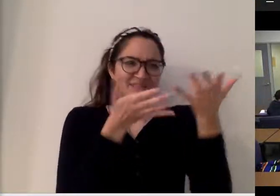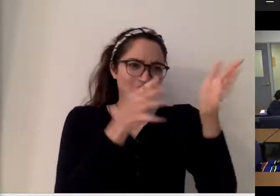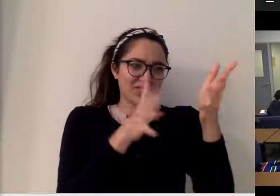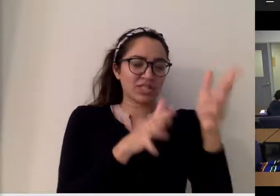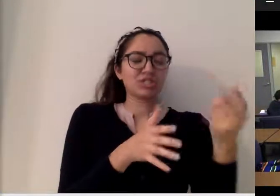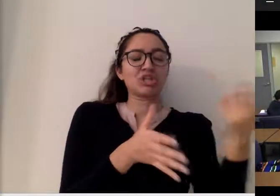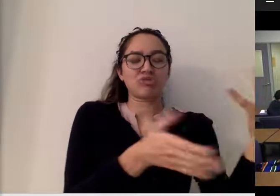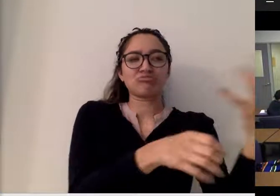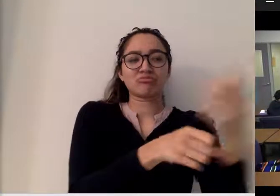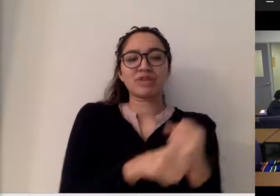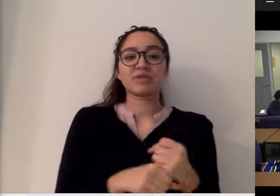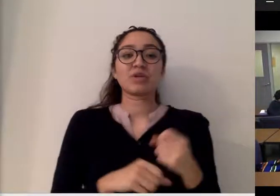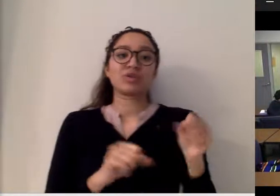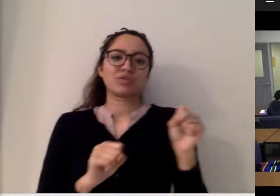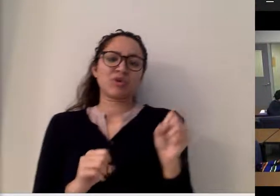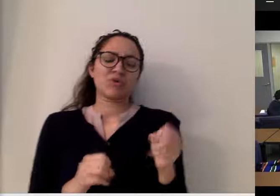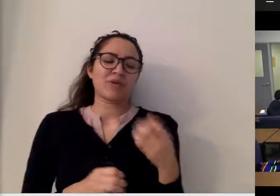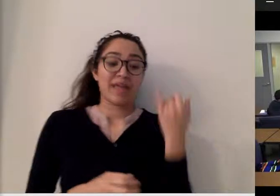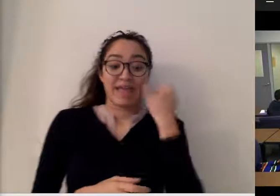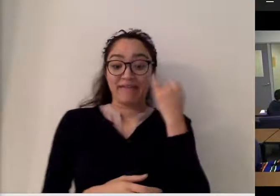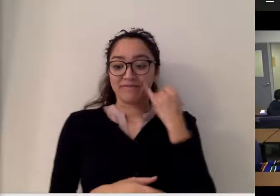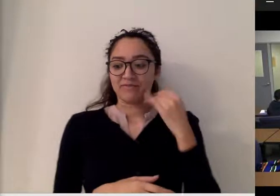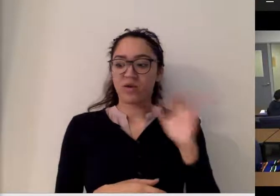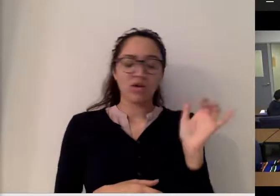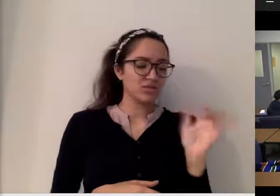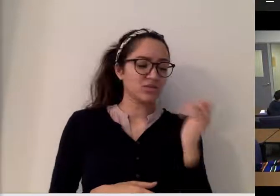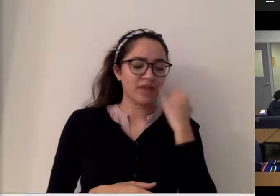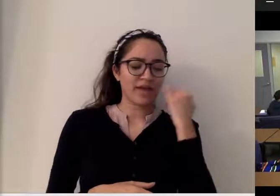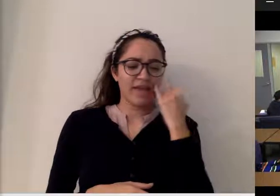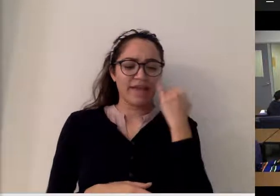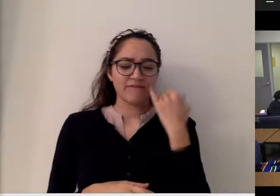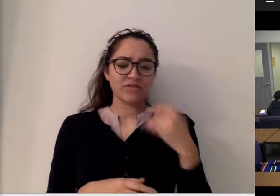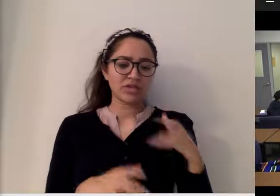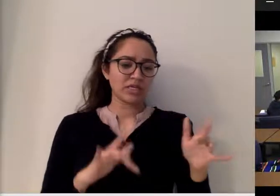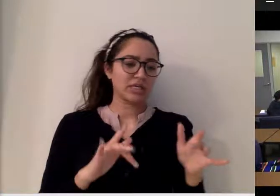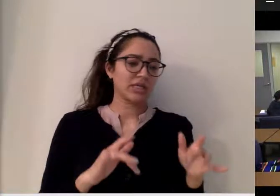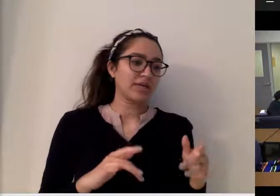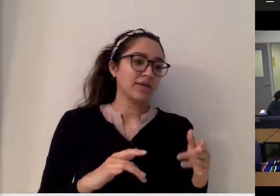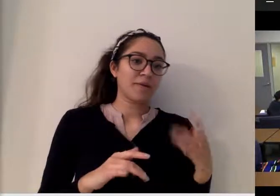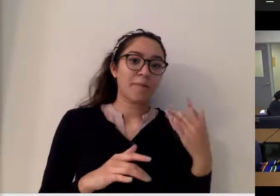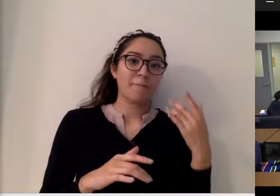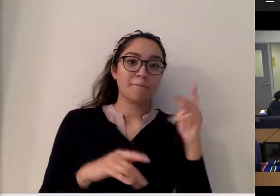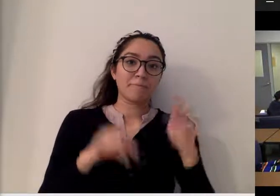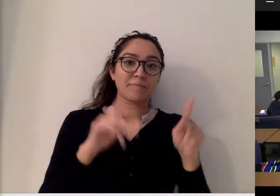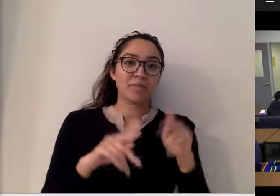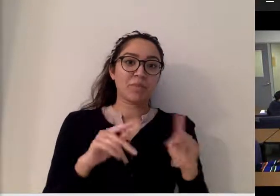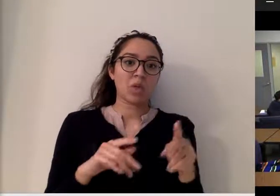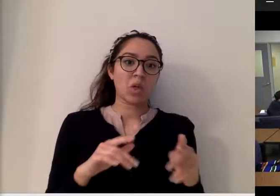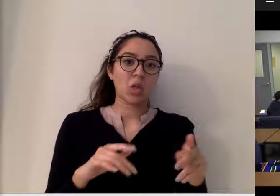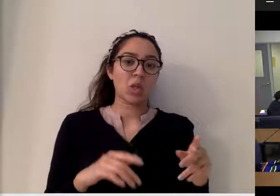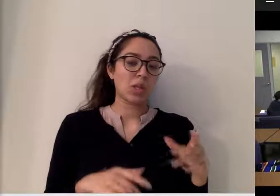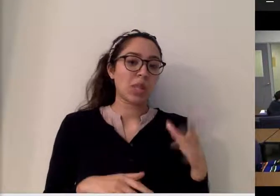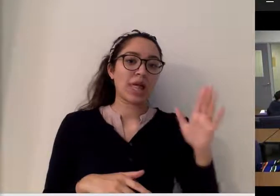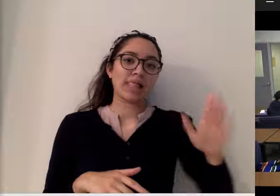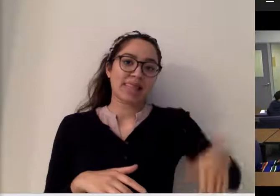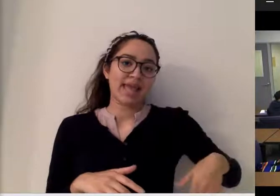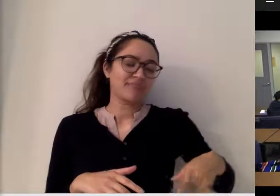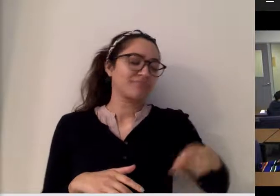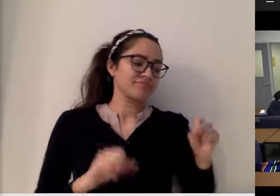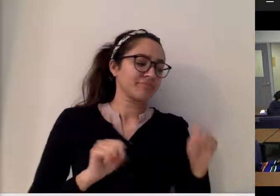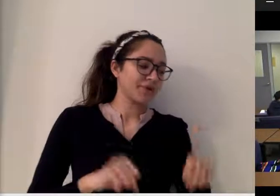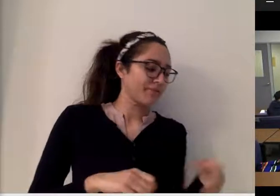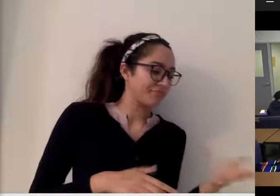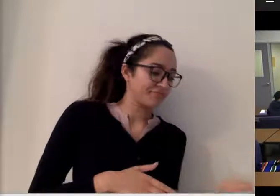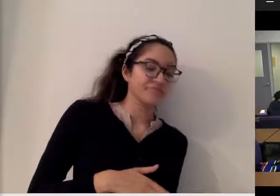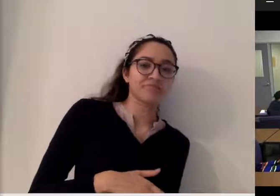late. Okay, so in order to take better lecture notes, there are 7 things listed here, a